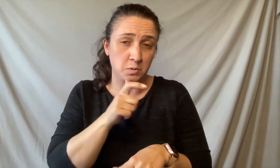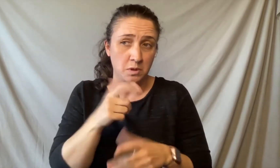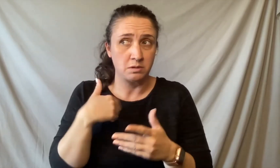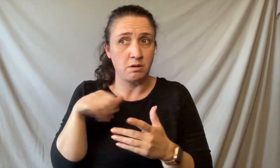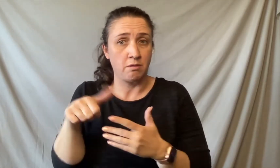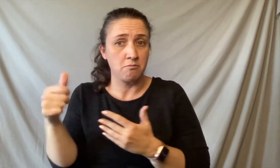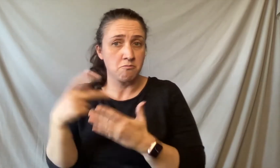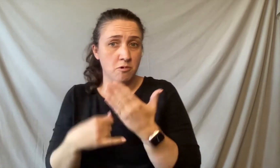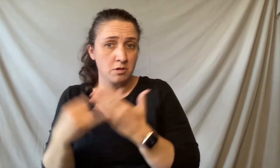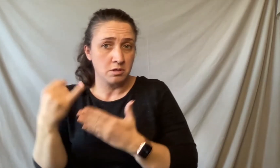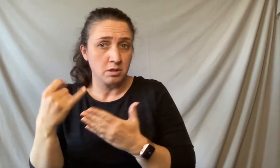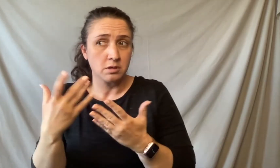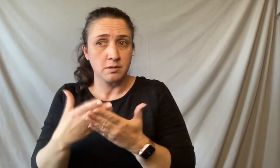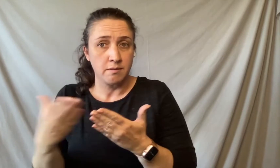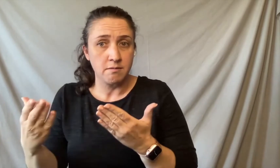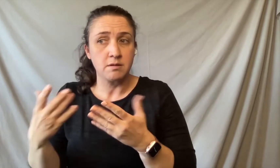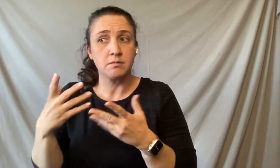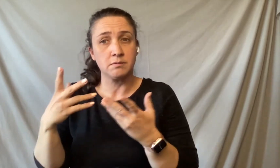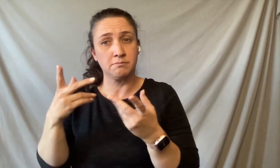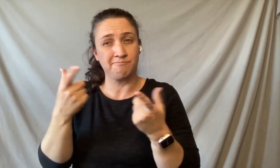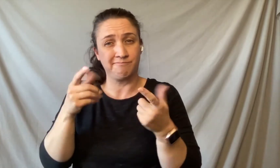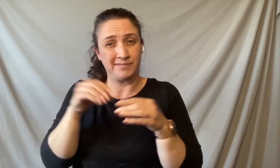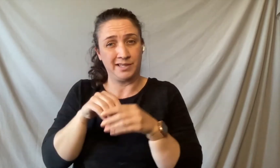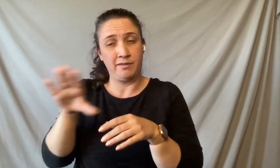that also have things that are in the pipeline.